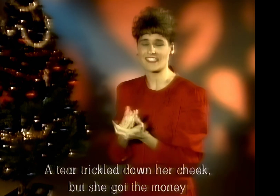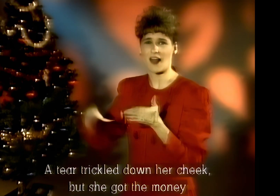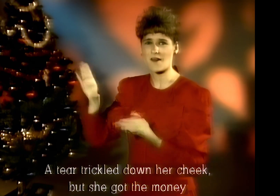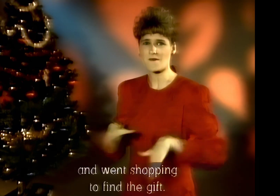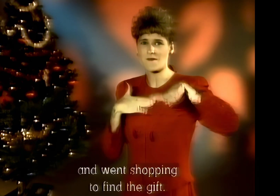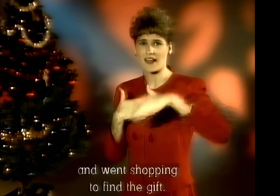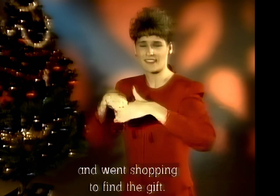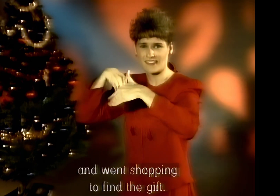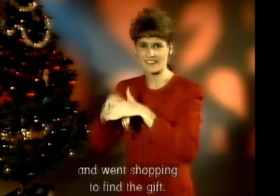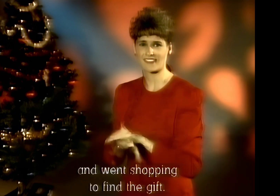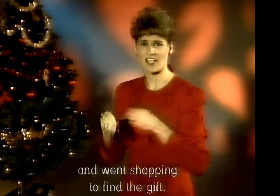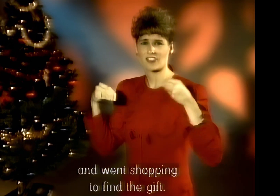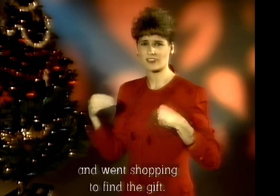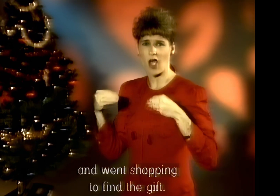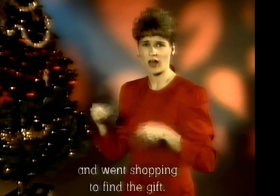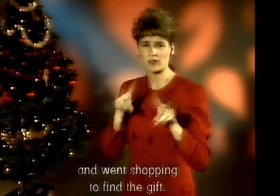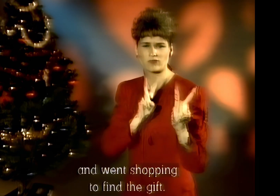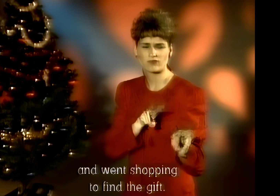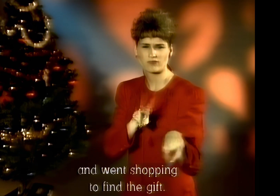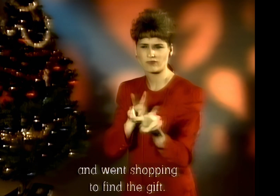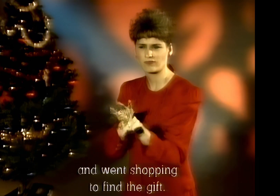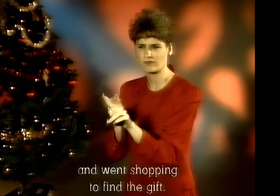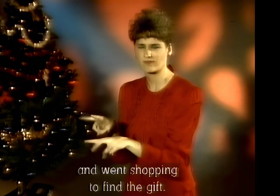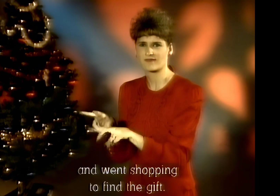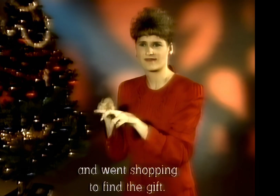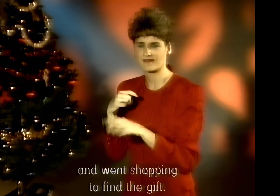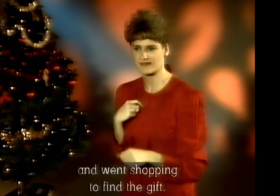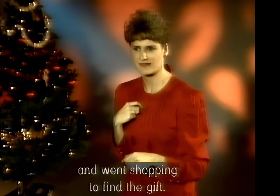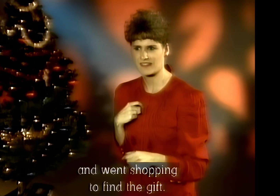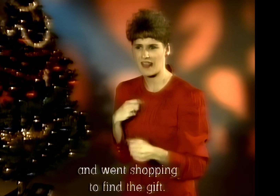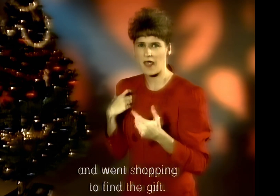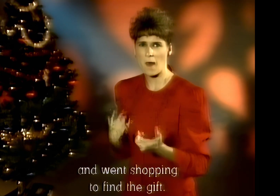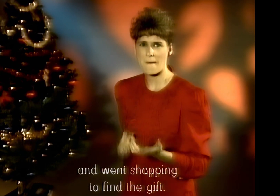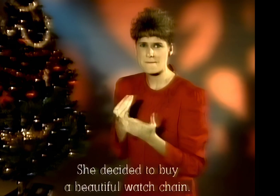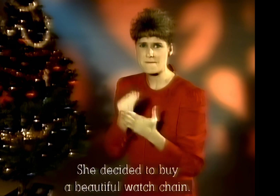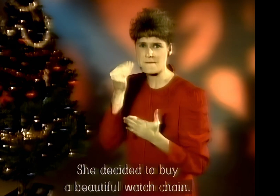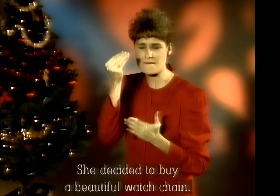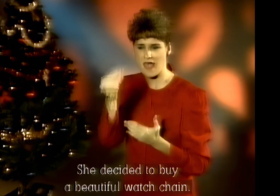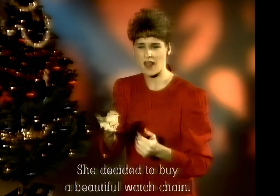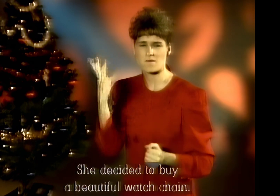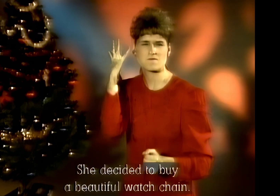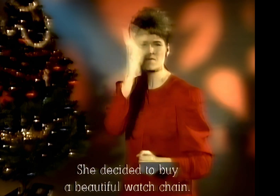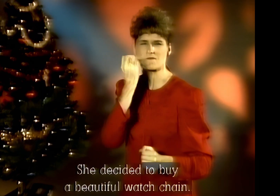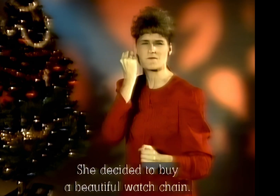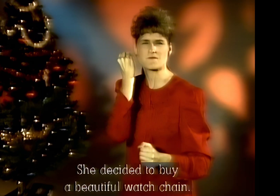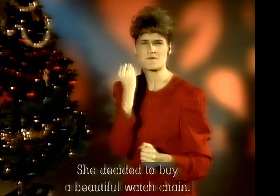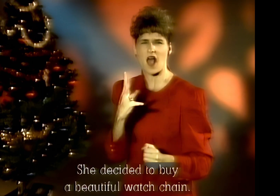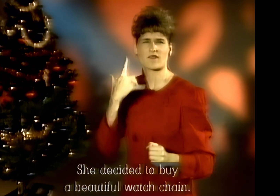had a tear come down her face, but she was so glad she got the money and went shopping to find something.